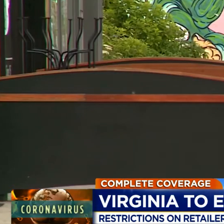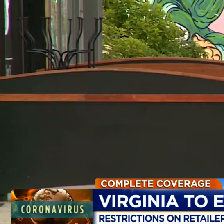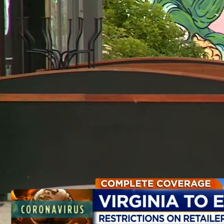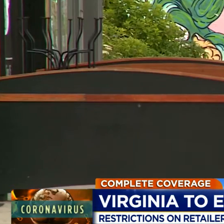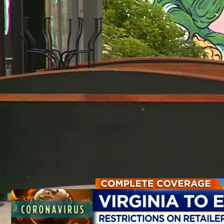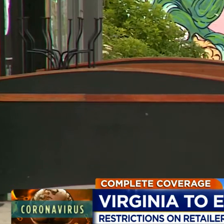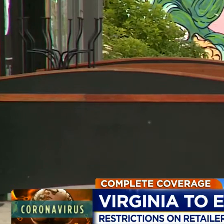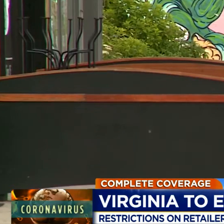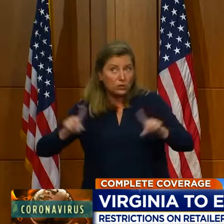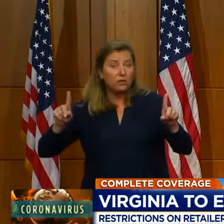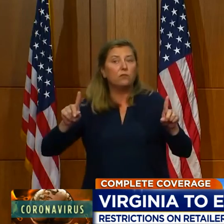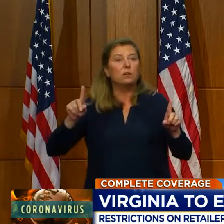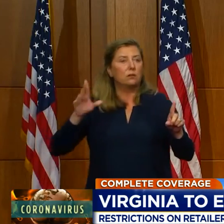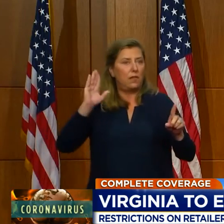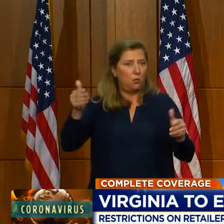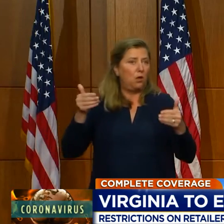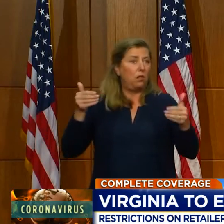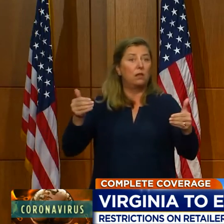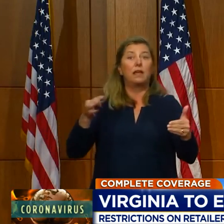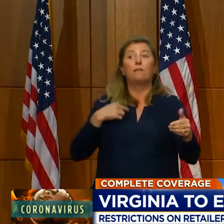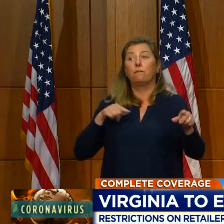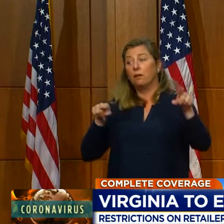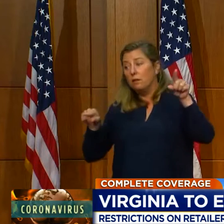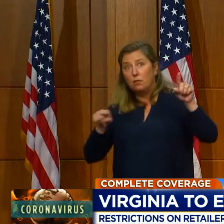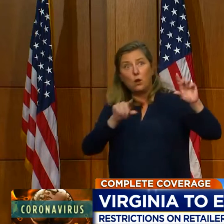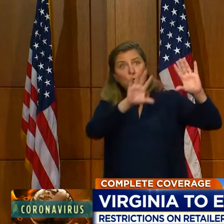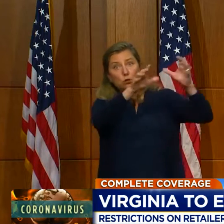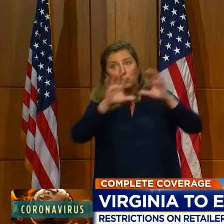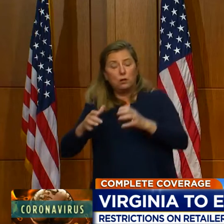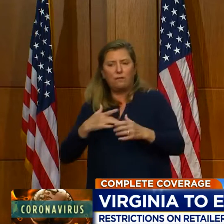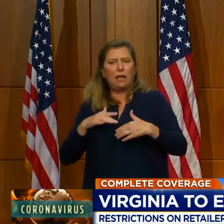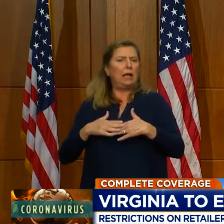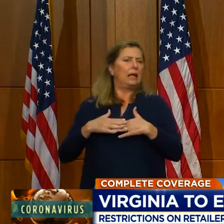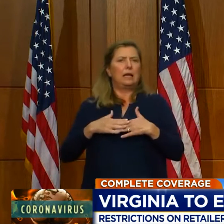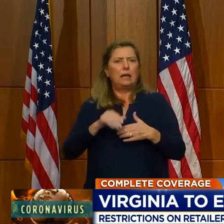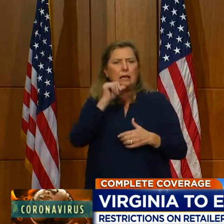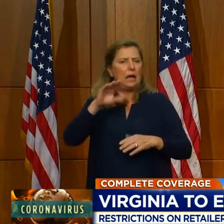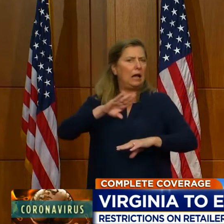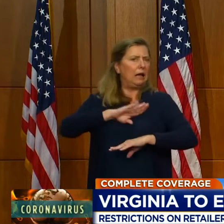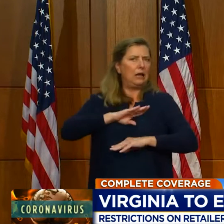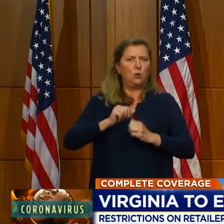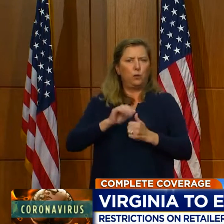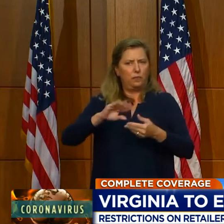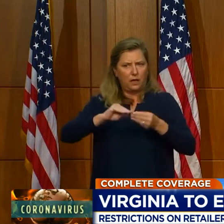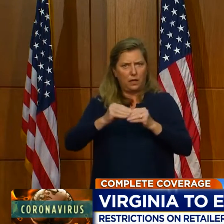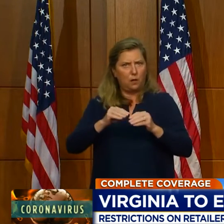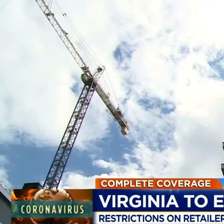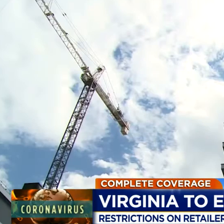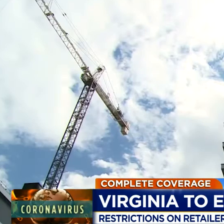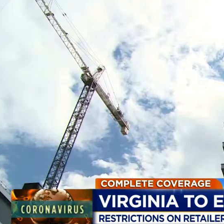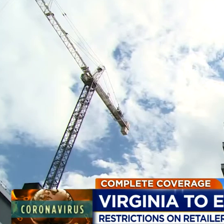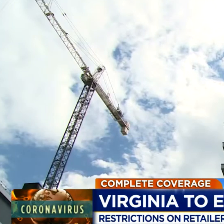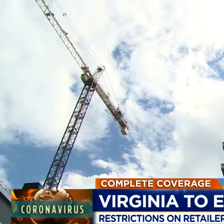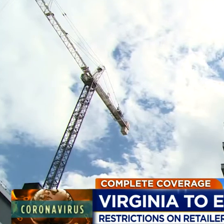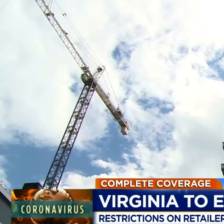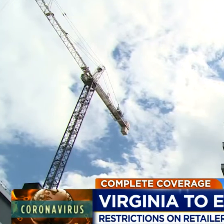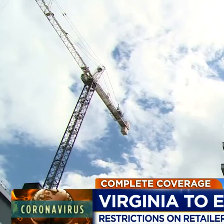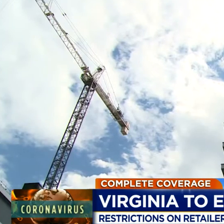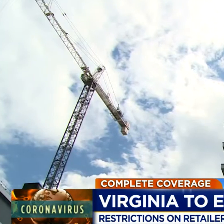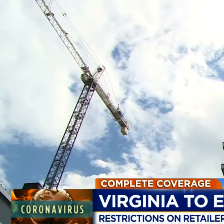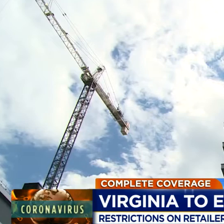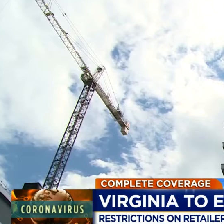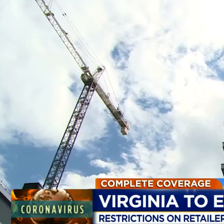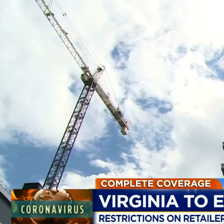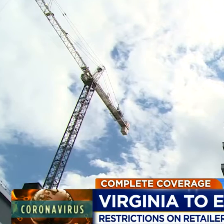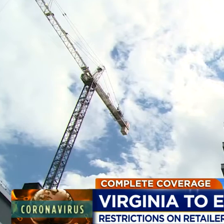be a part of this move. If they're not comfortable, Cam, if their numbers aren't to their satisfaction, then we'll certainly have that discussion. A city official